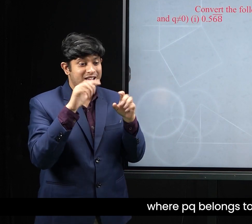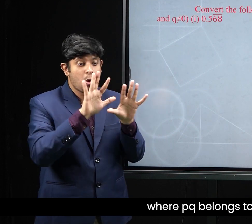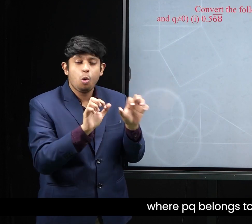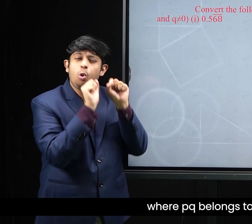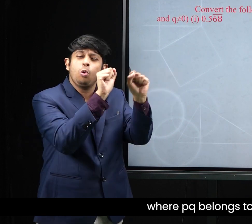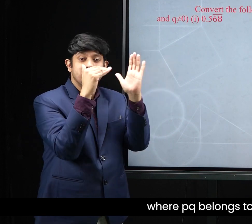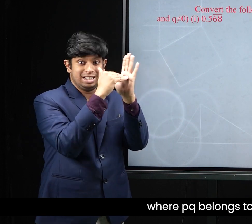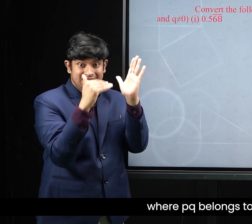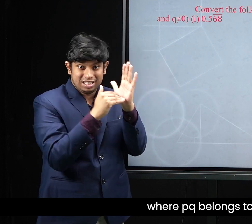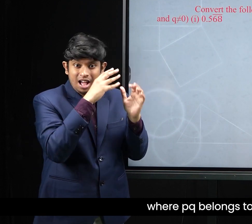0,